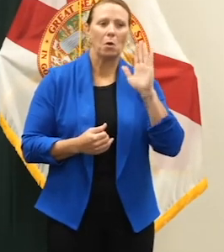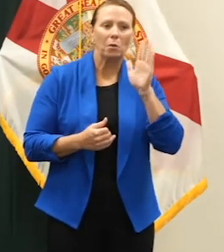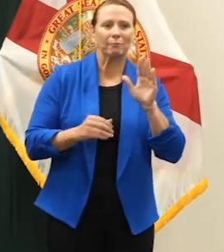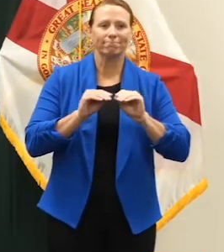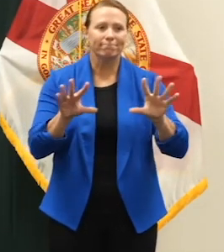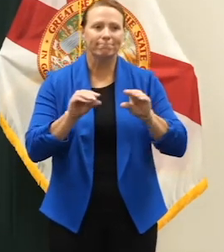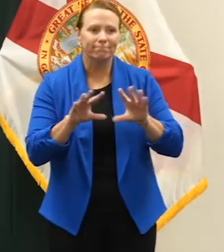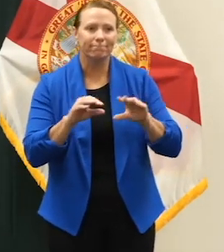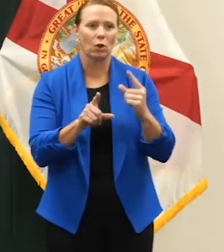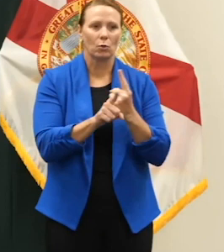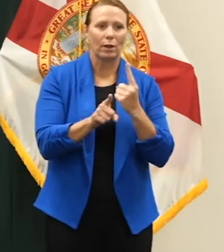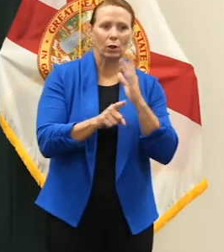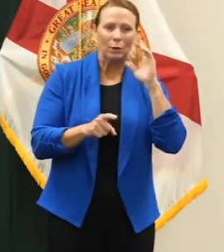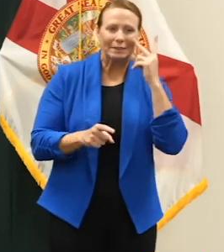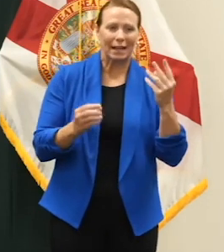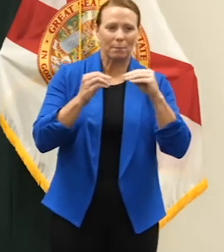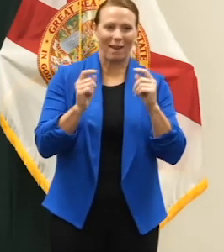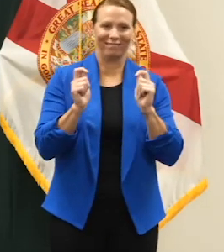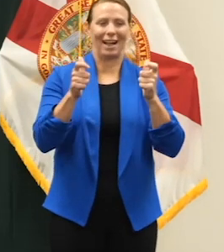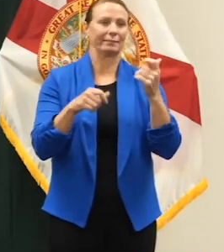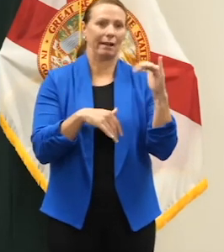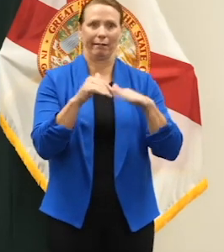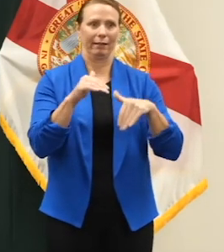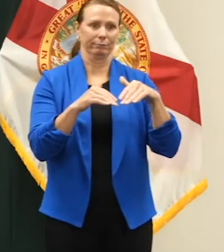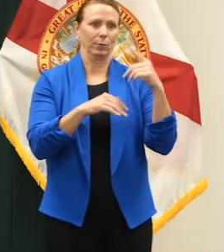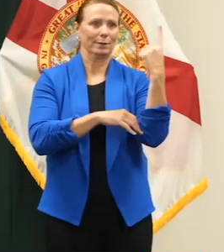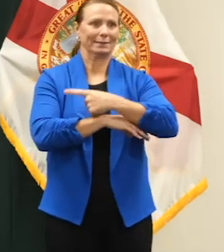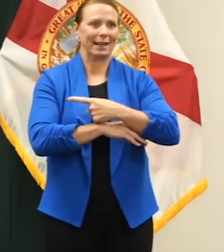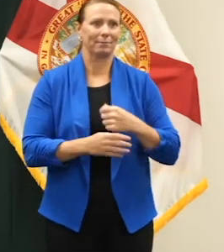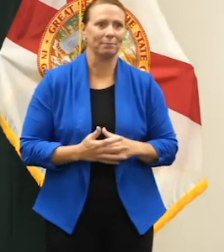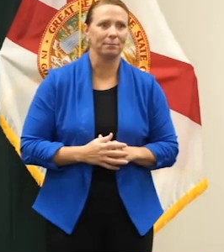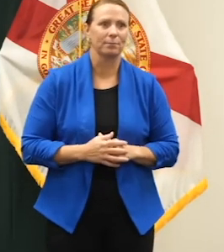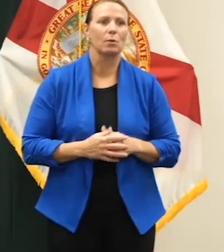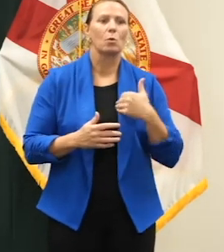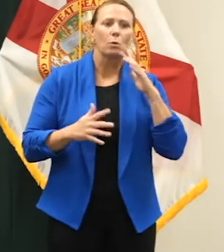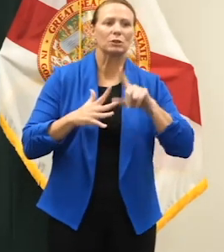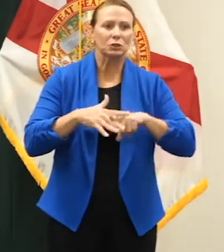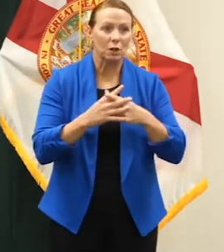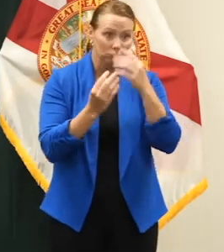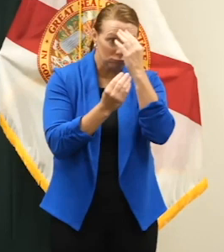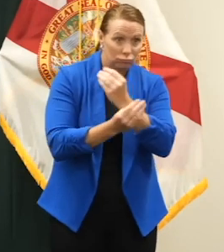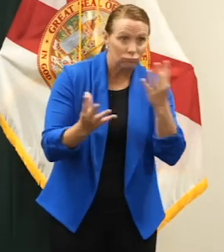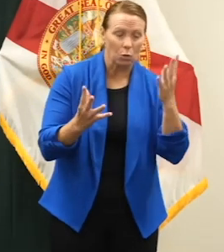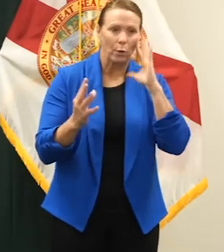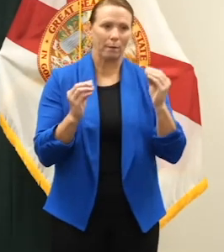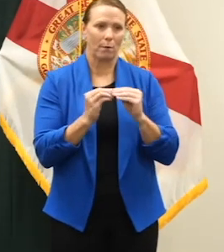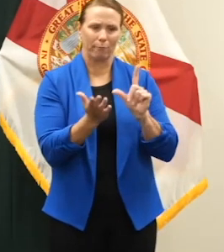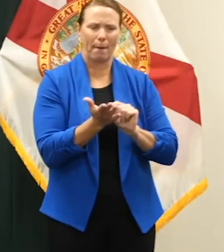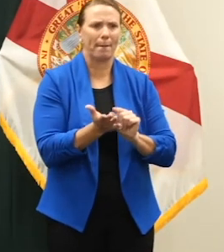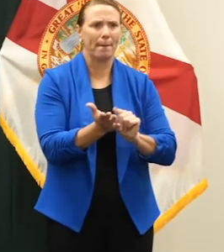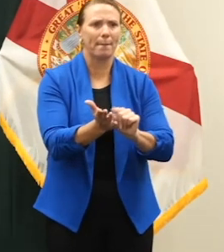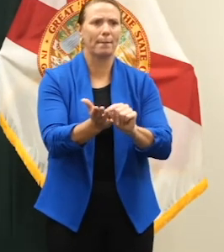stuff come out a lot quicker today. Now that we've kind of come up for air for a little bit, but the municipalities in those coastal